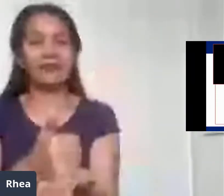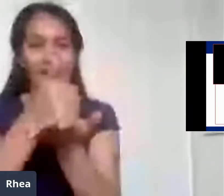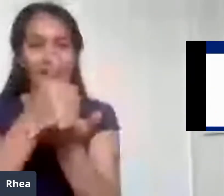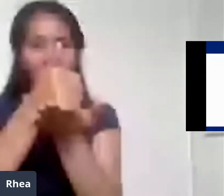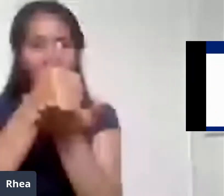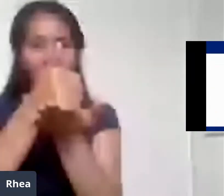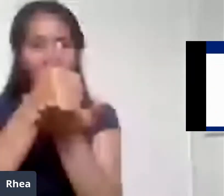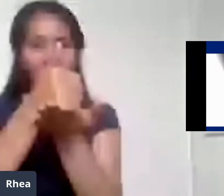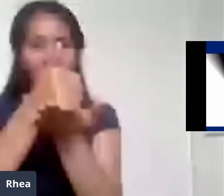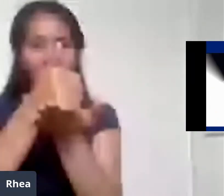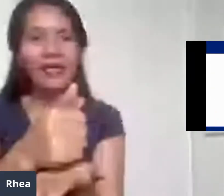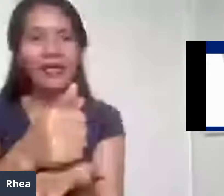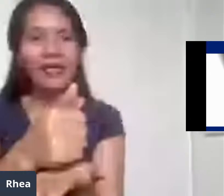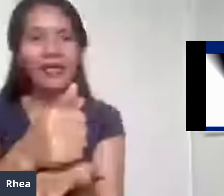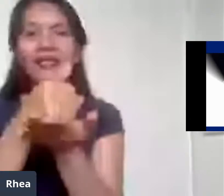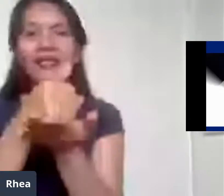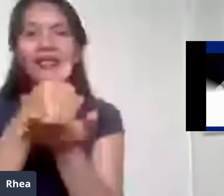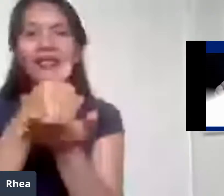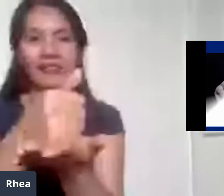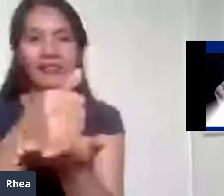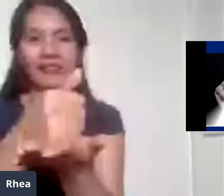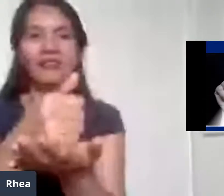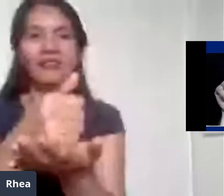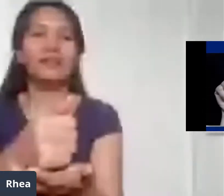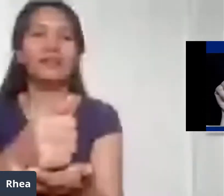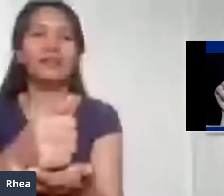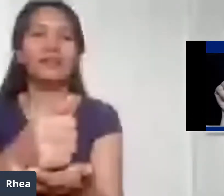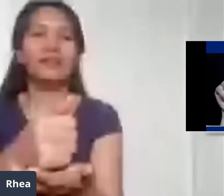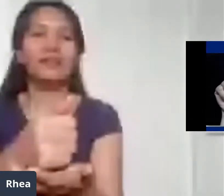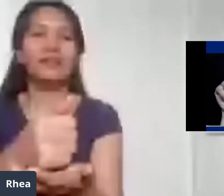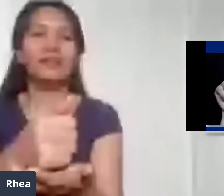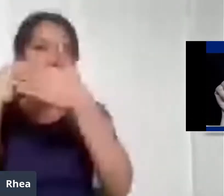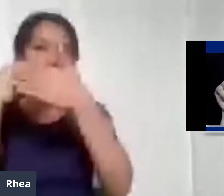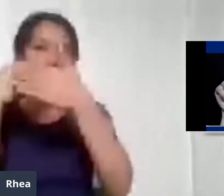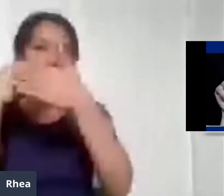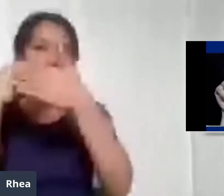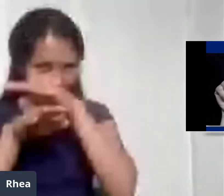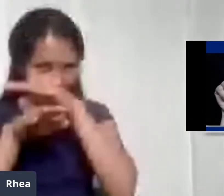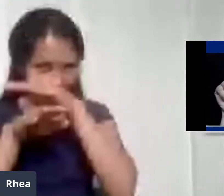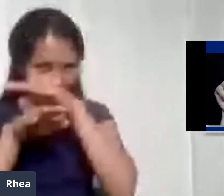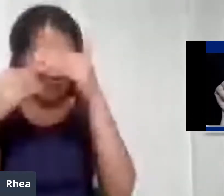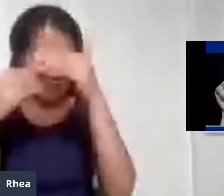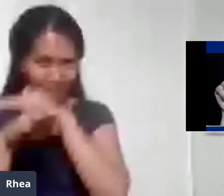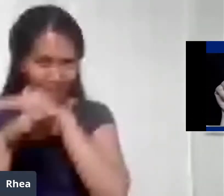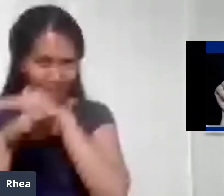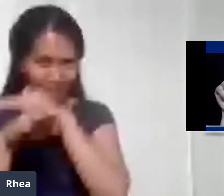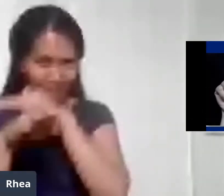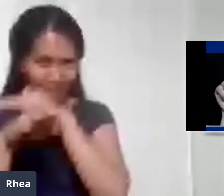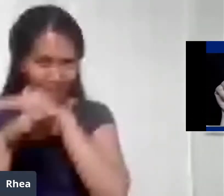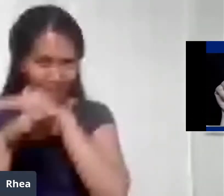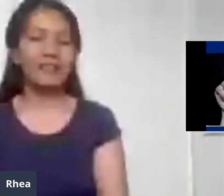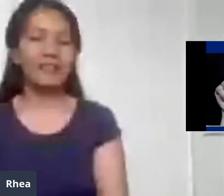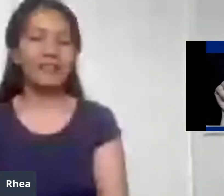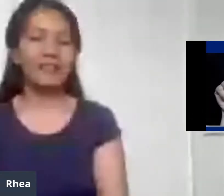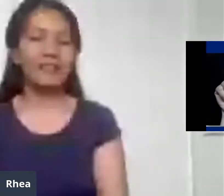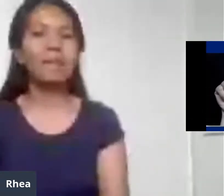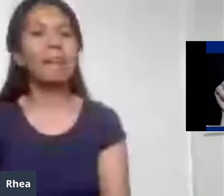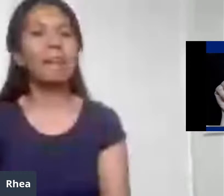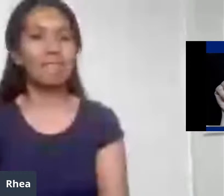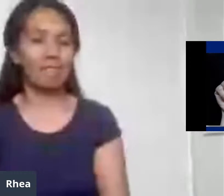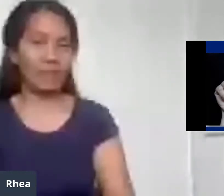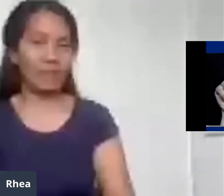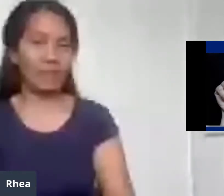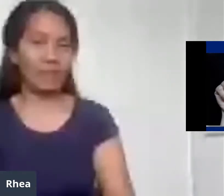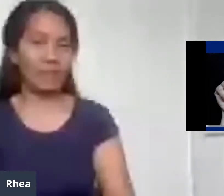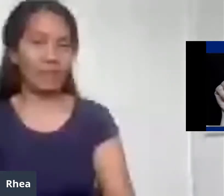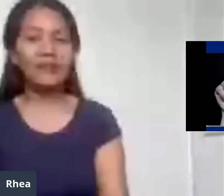for A. Helping. Aid. Or access.